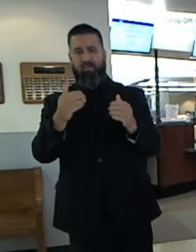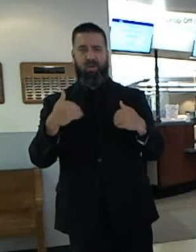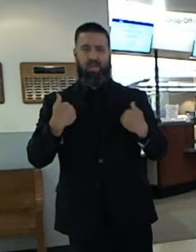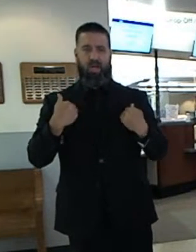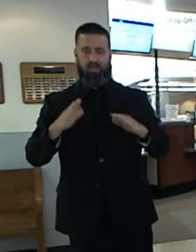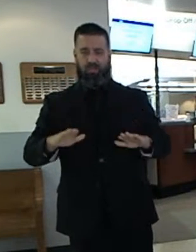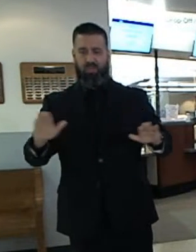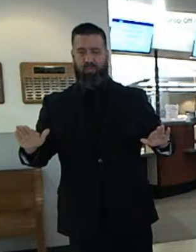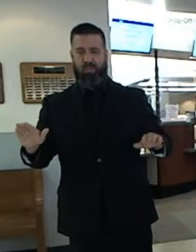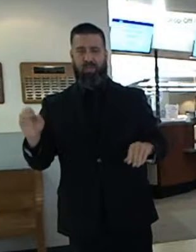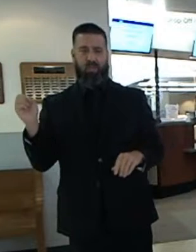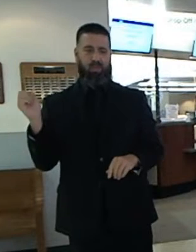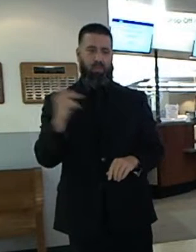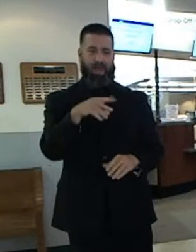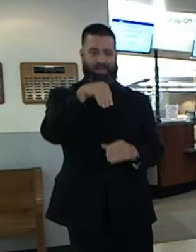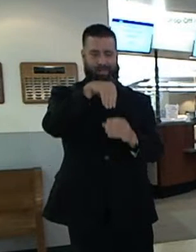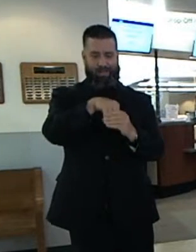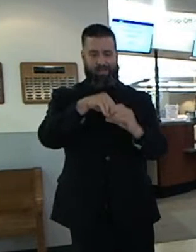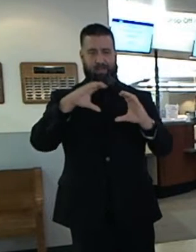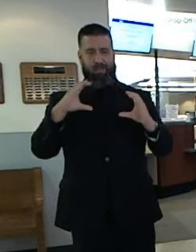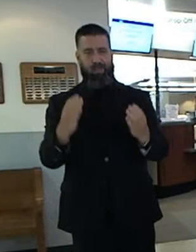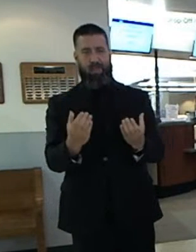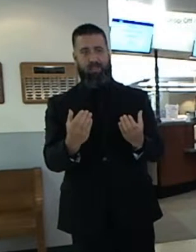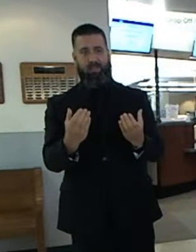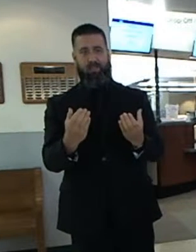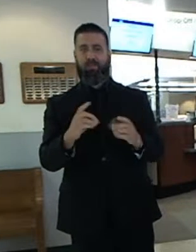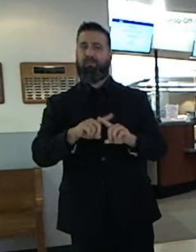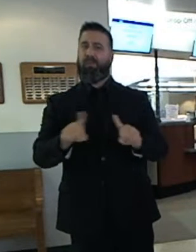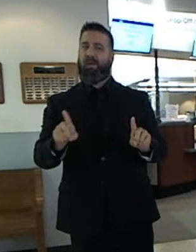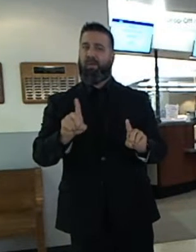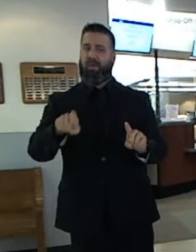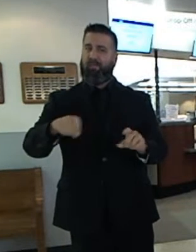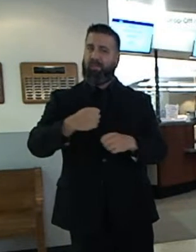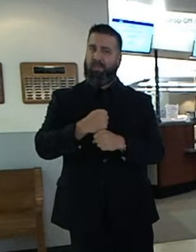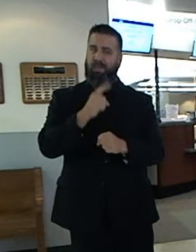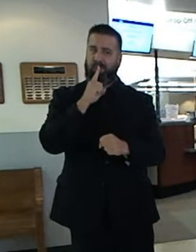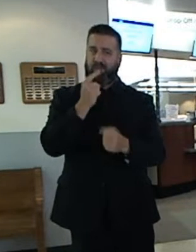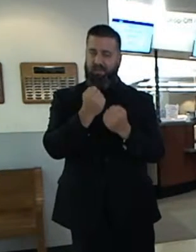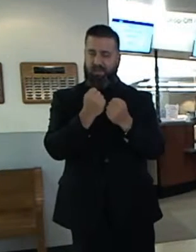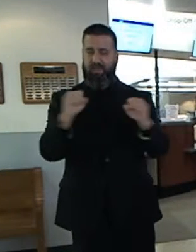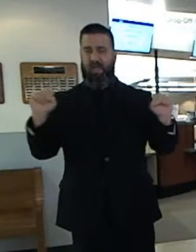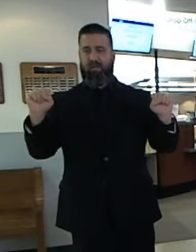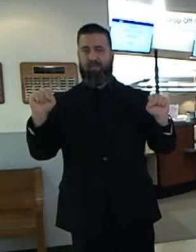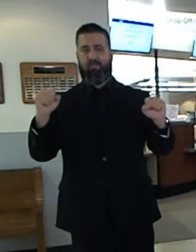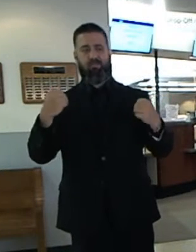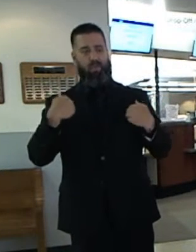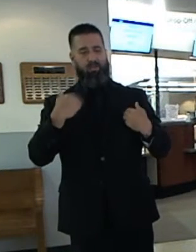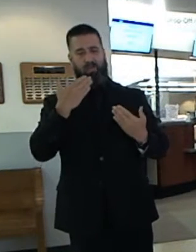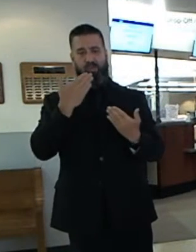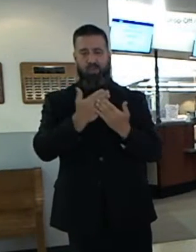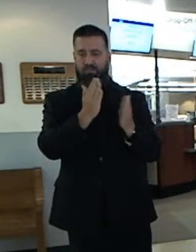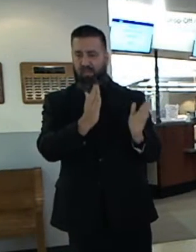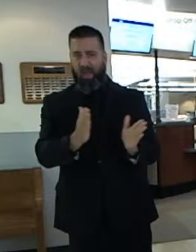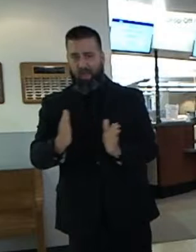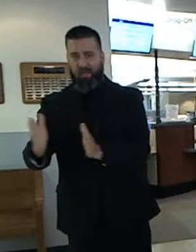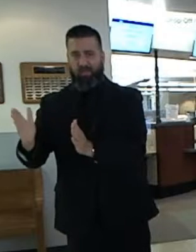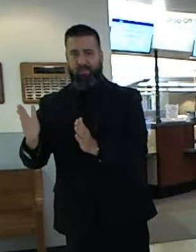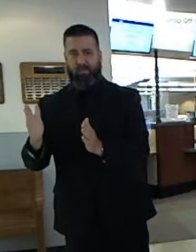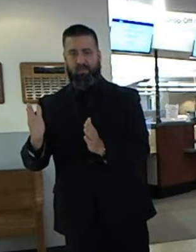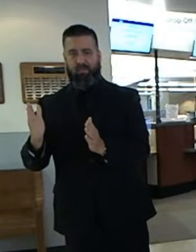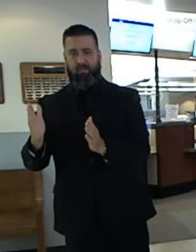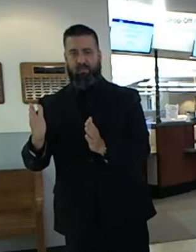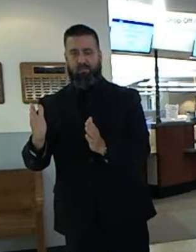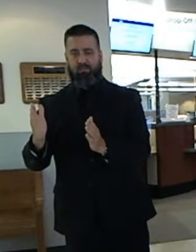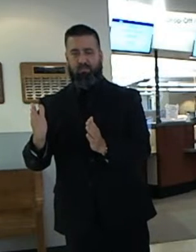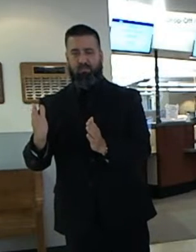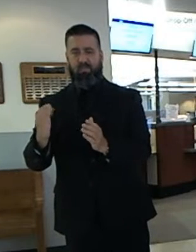get back into an in-classroom setting. We have to make sure that that's safe, that we have a good plan, we have good contingency plans. So